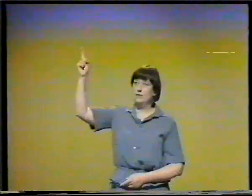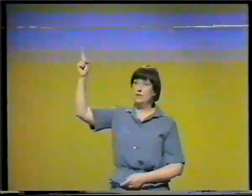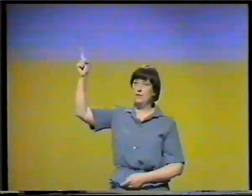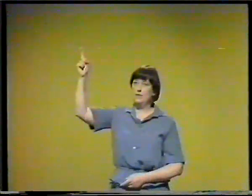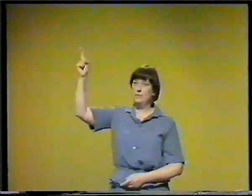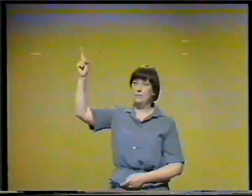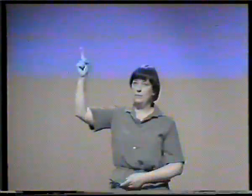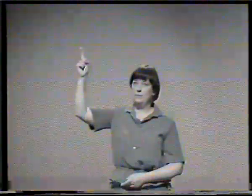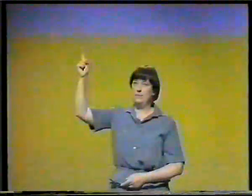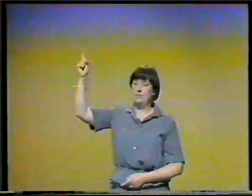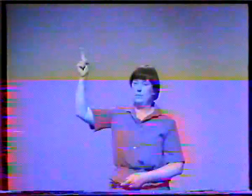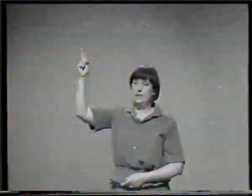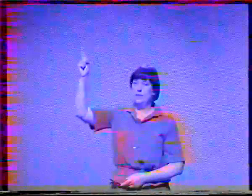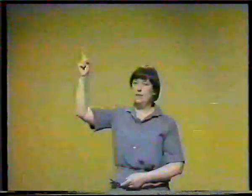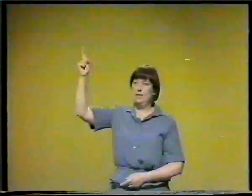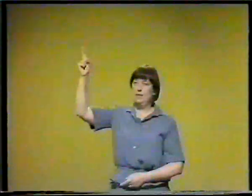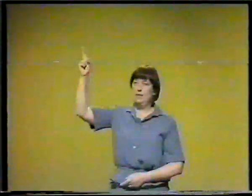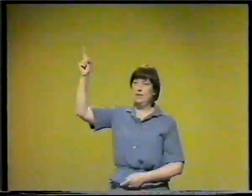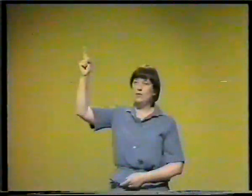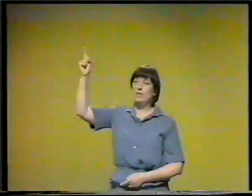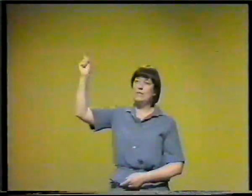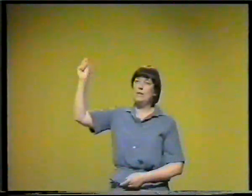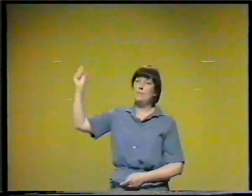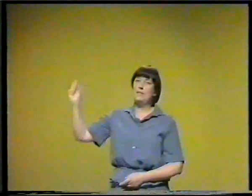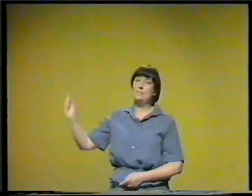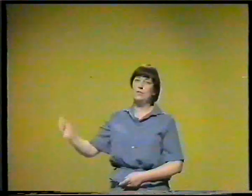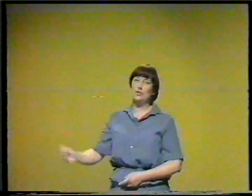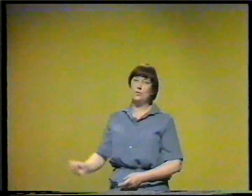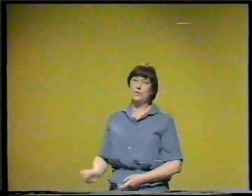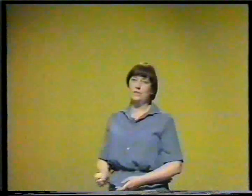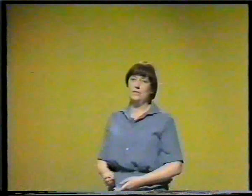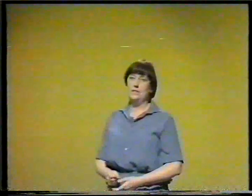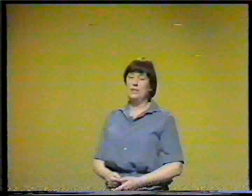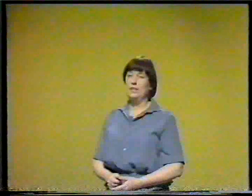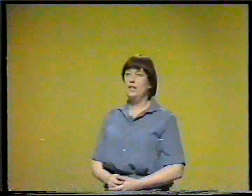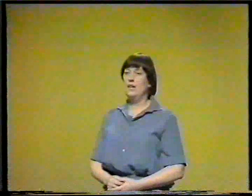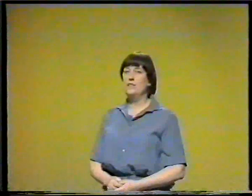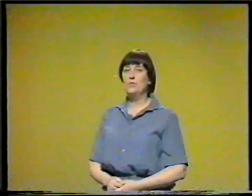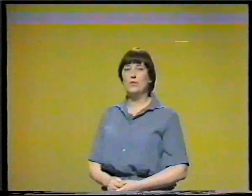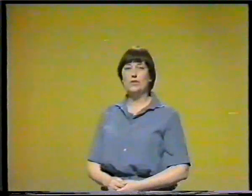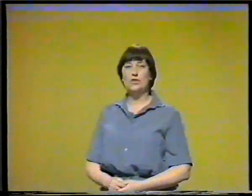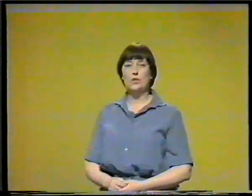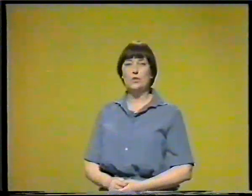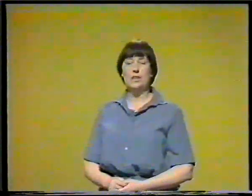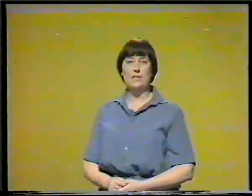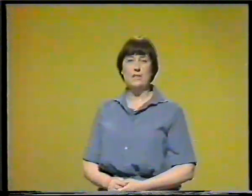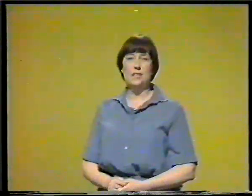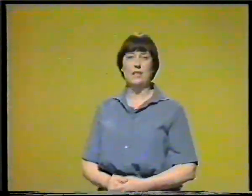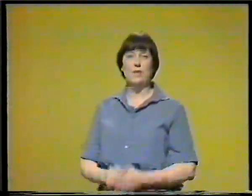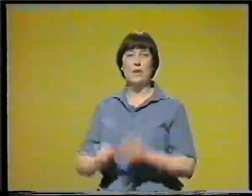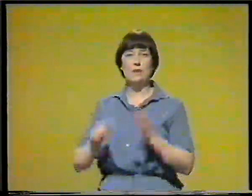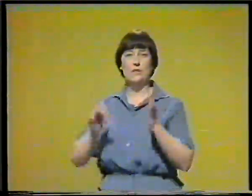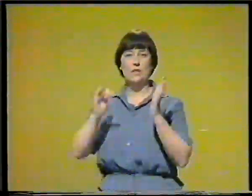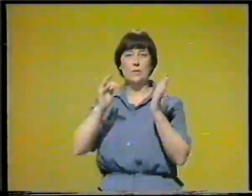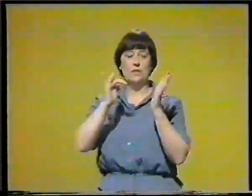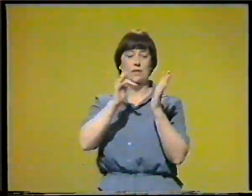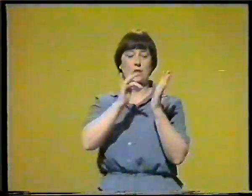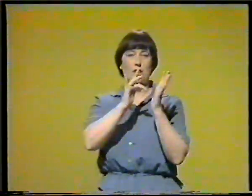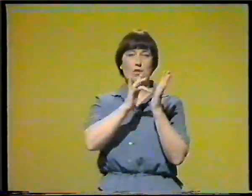God. If you're doing assemblies with the children and you want to show another sign, you can use this one,